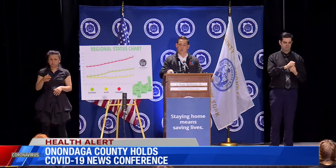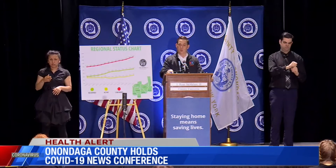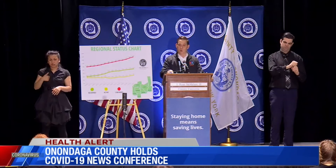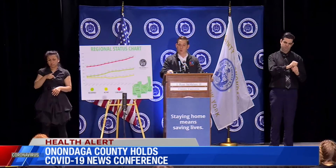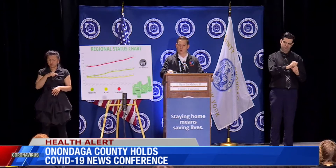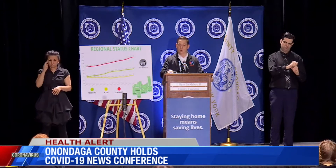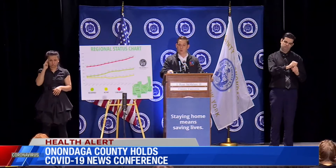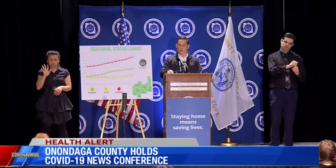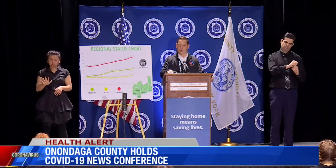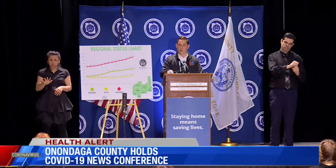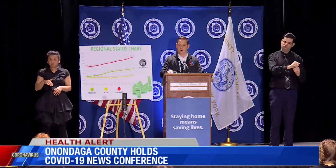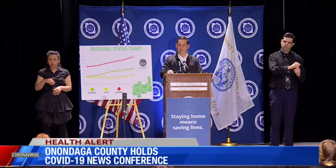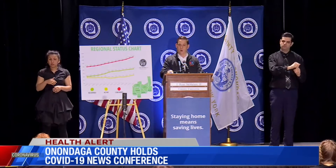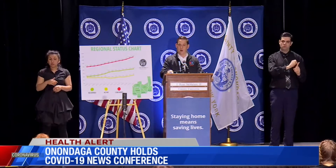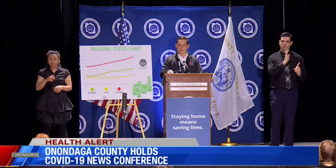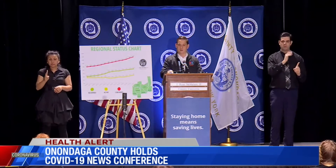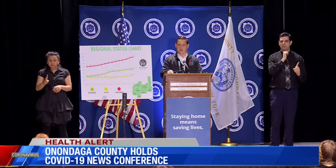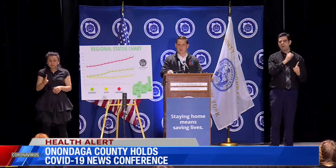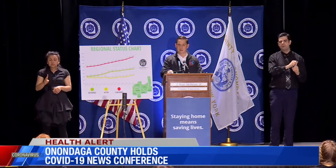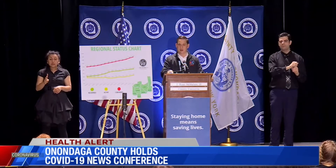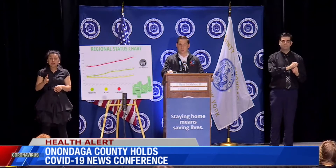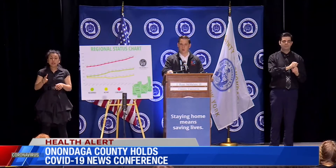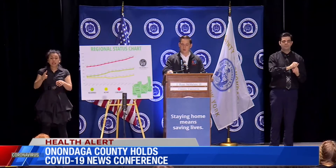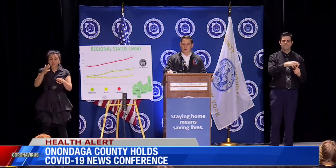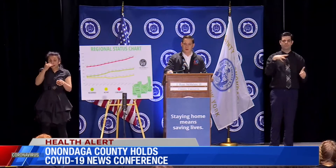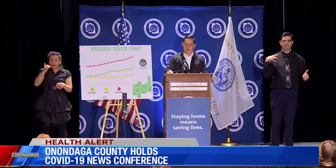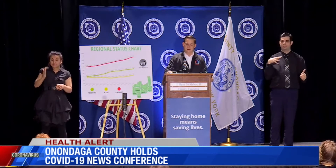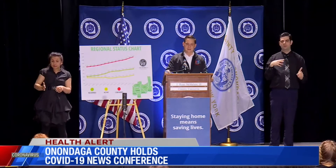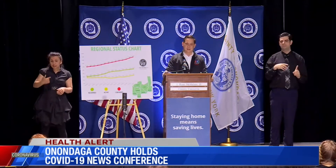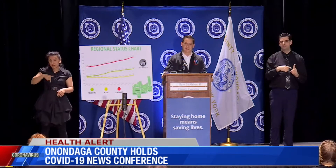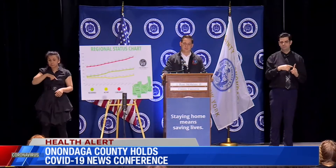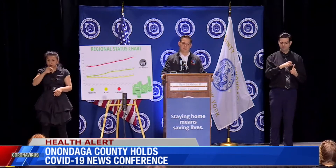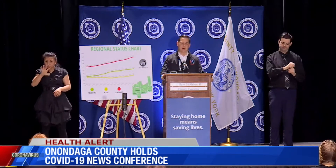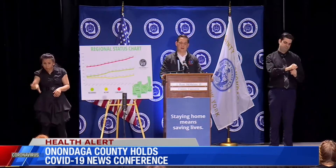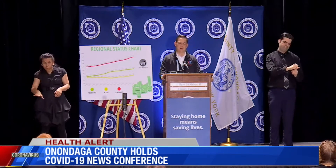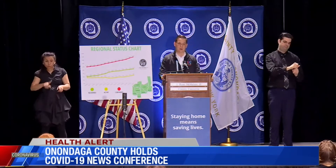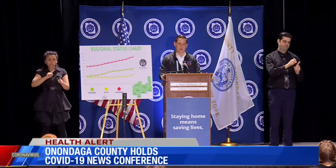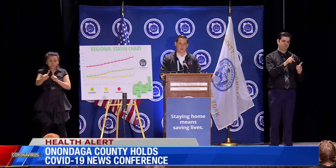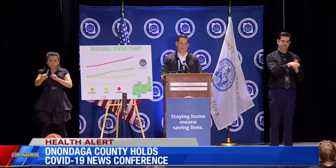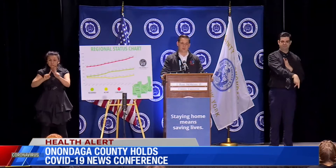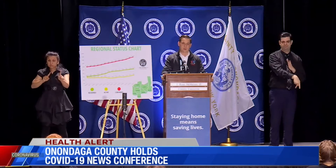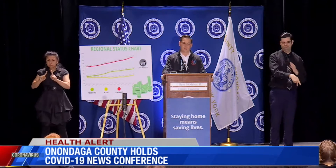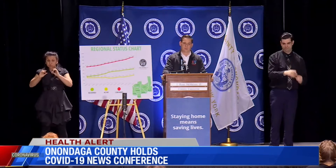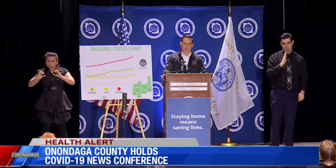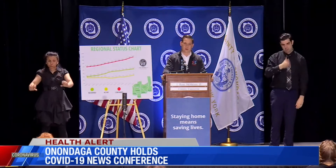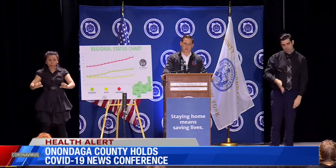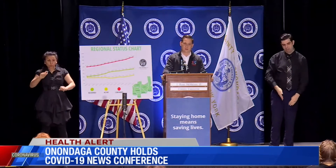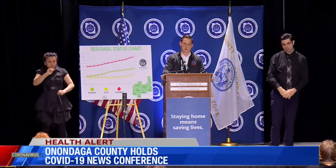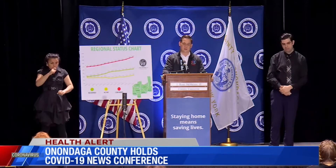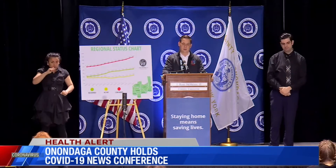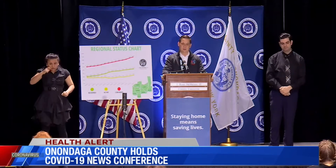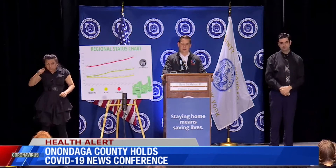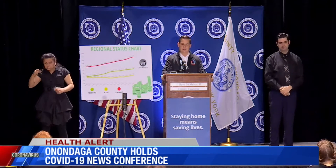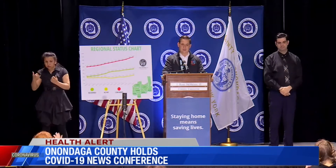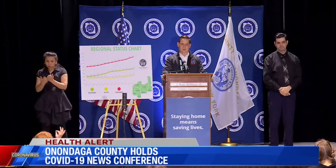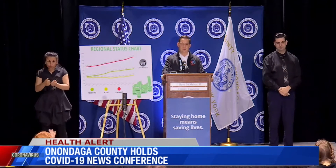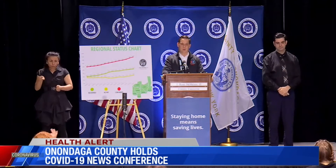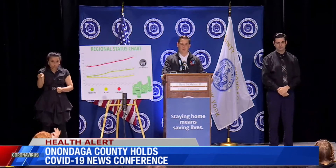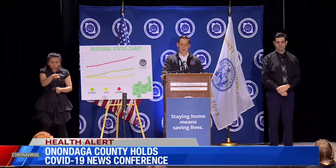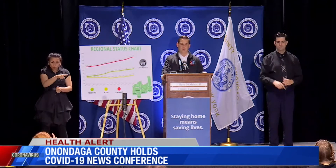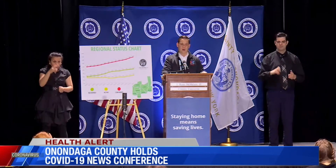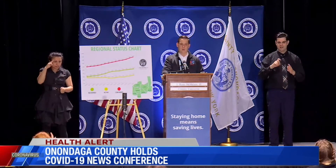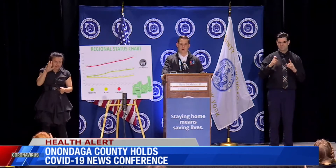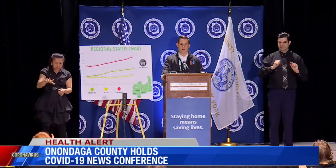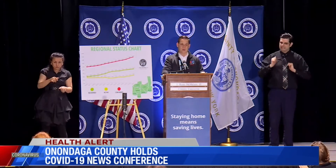That's why we're doing what we're doing with our proactive testing now, finding these asymptomatic carriers, because that's